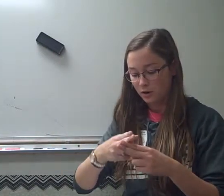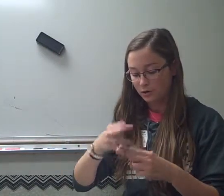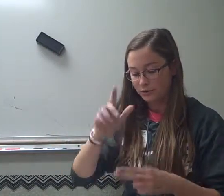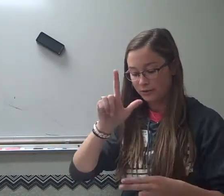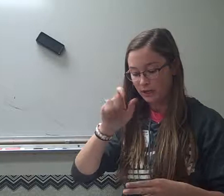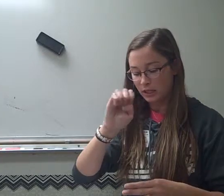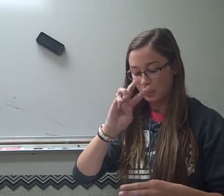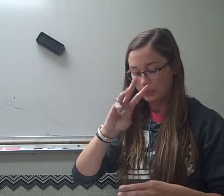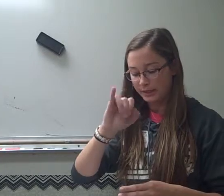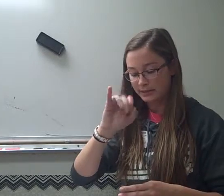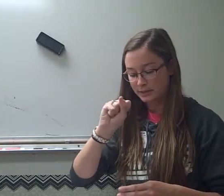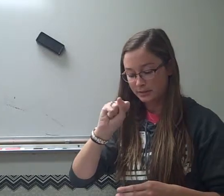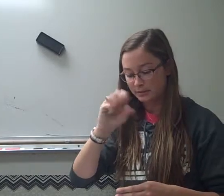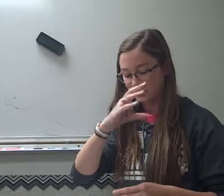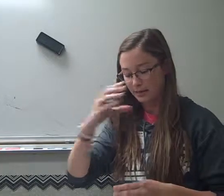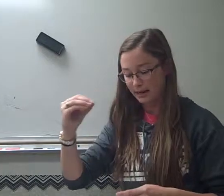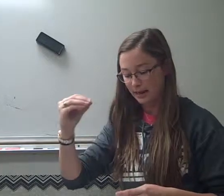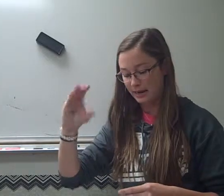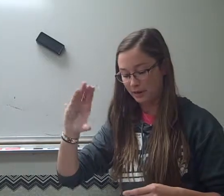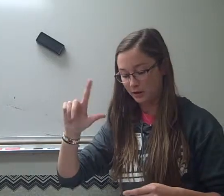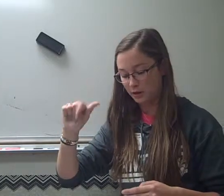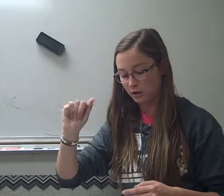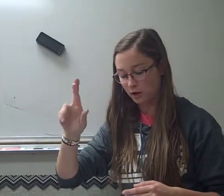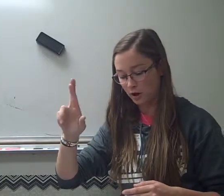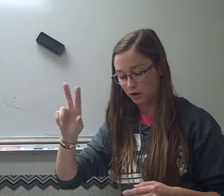called the Lewis and Clark